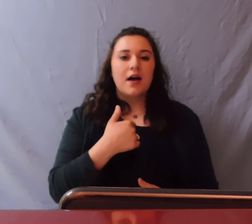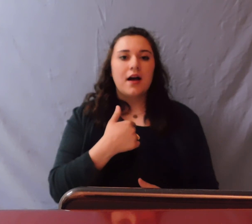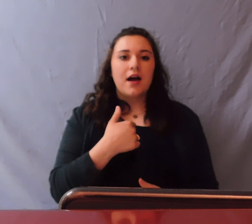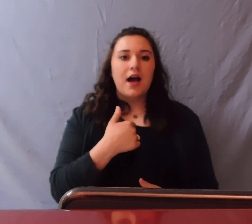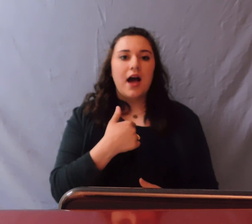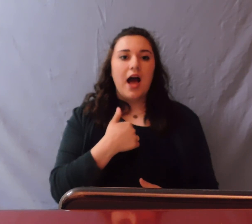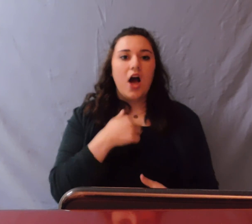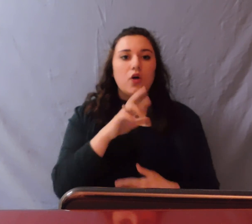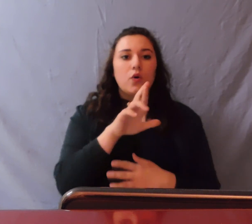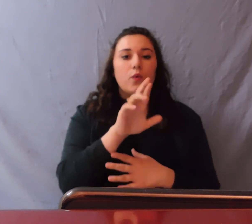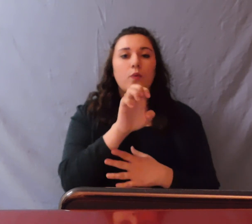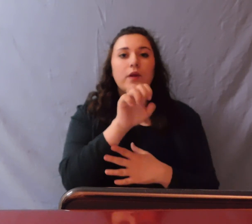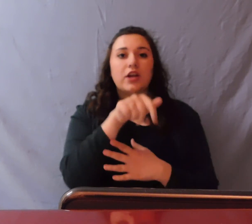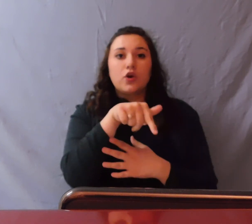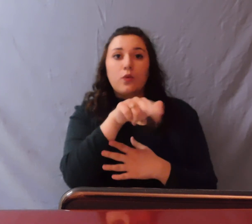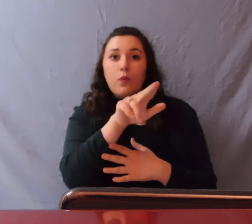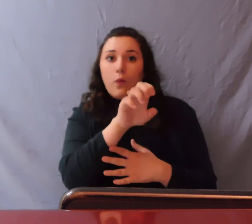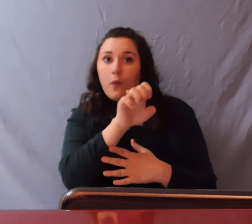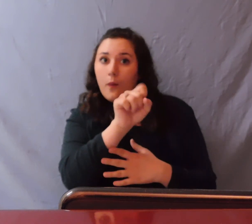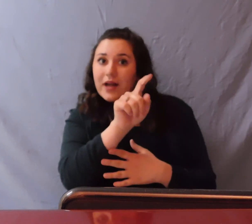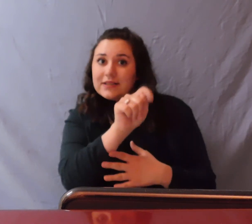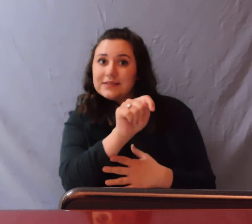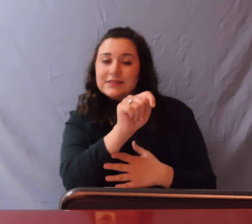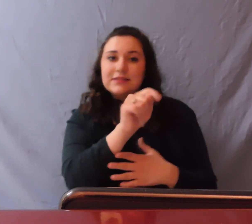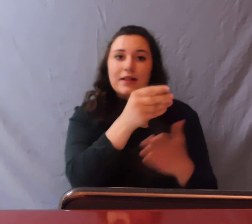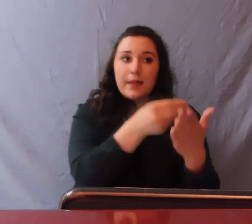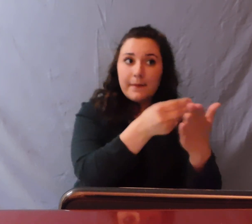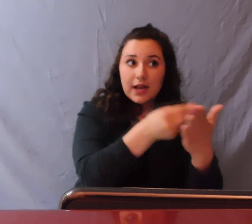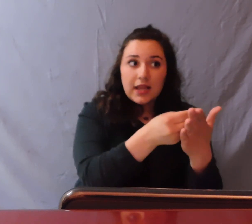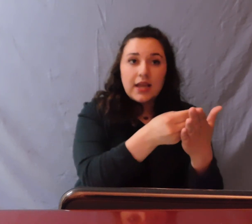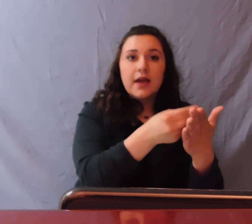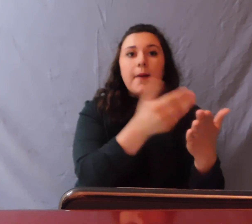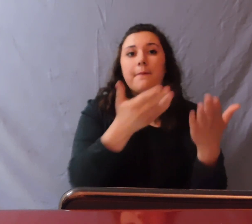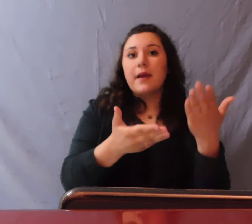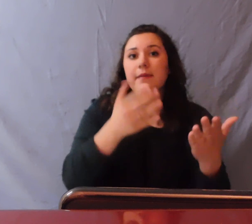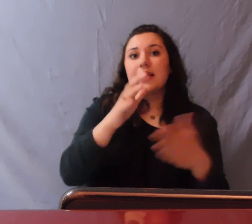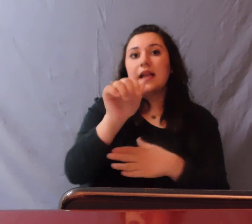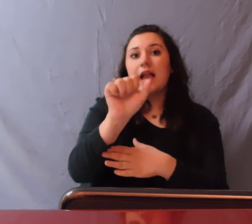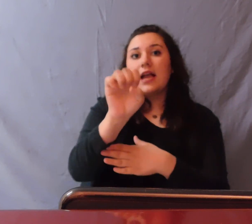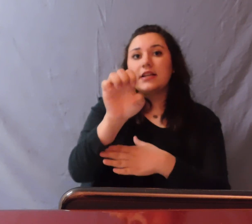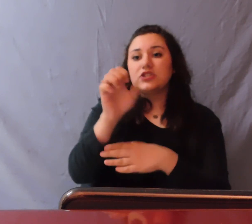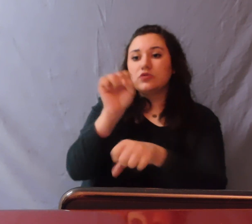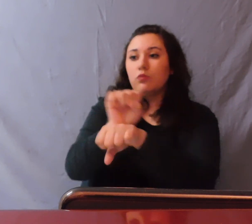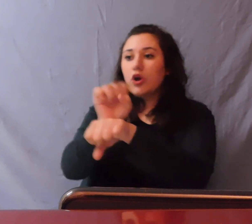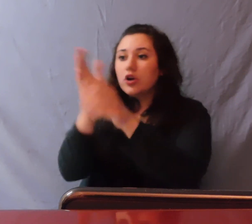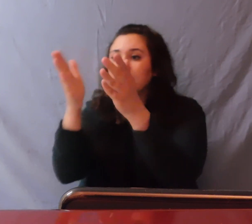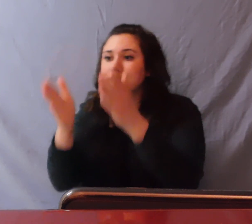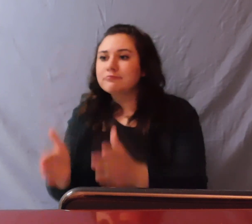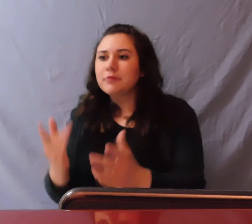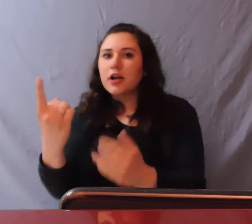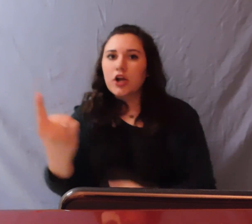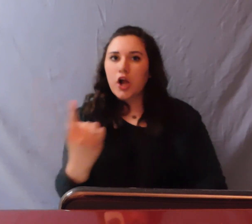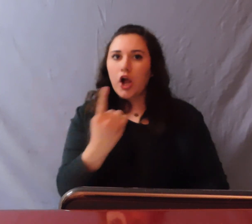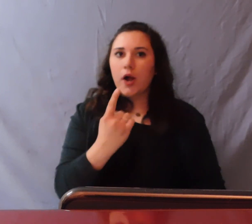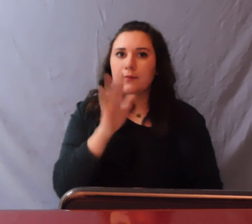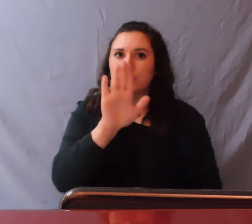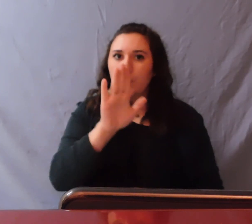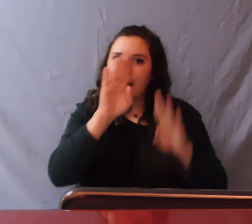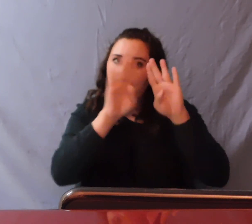have a caseworker come out and meet you and have them bring that to you as well, and we can bring an interpreter to have them to translate